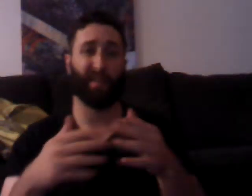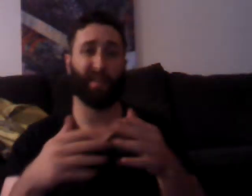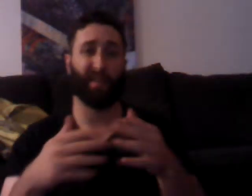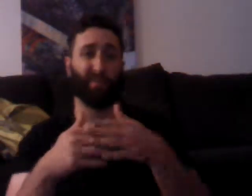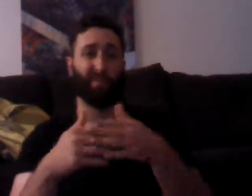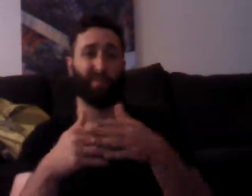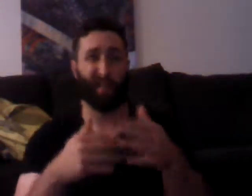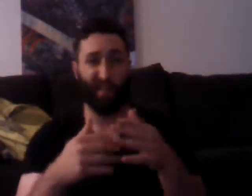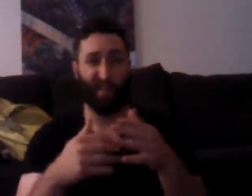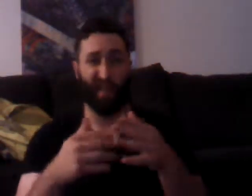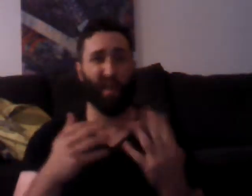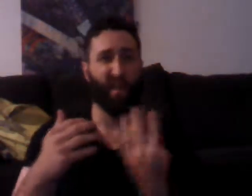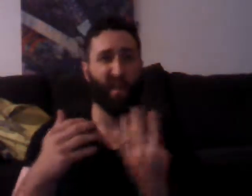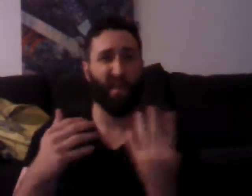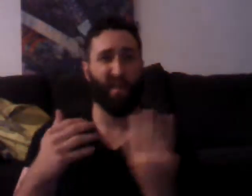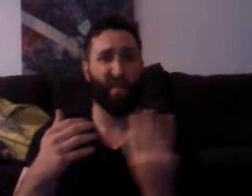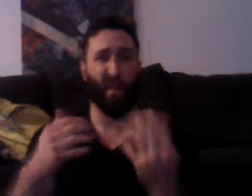and adds flavor to the dogs as they bake.